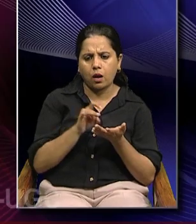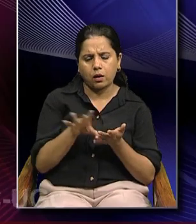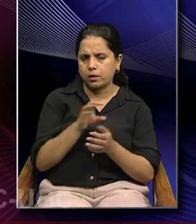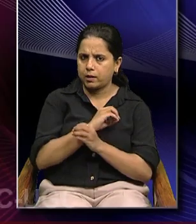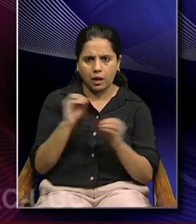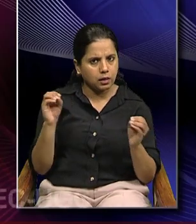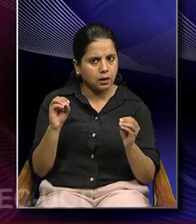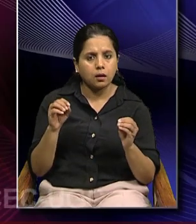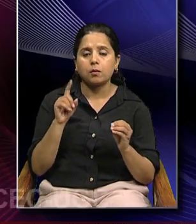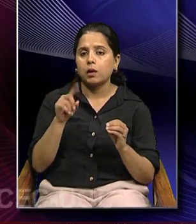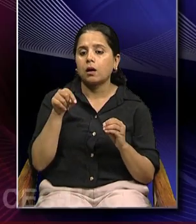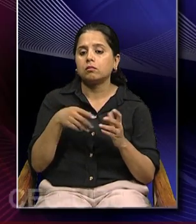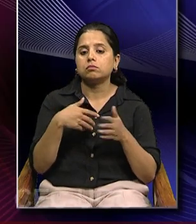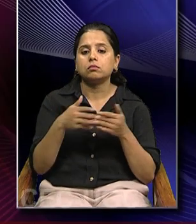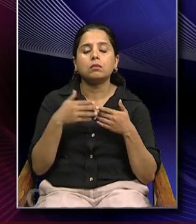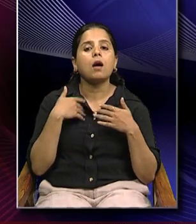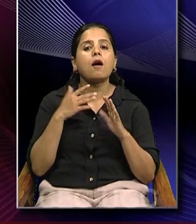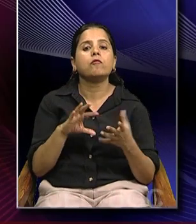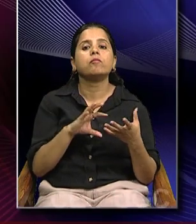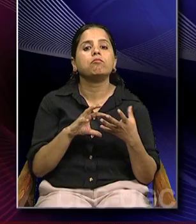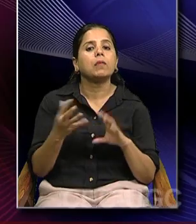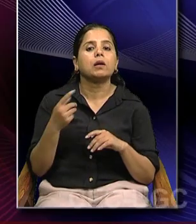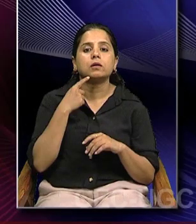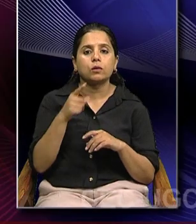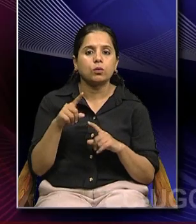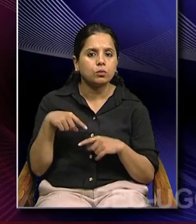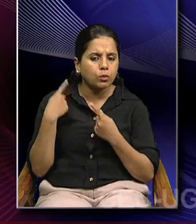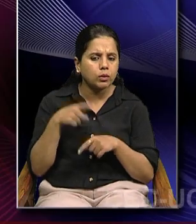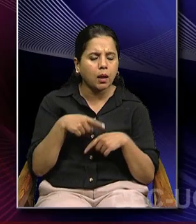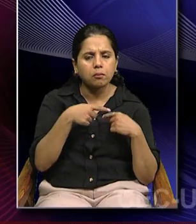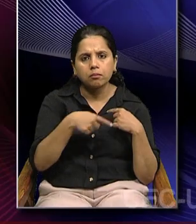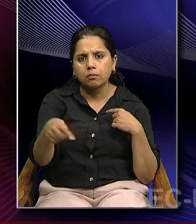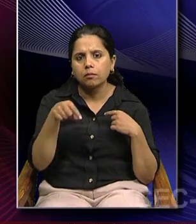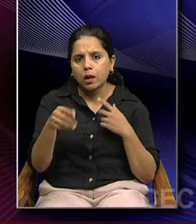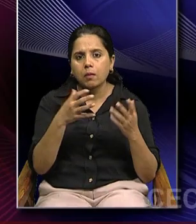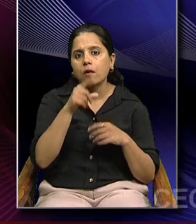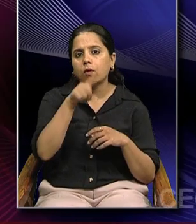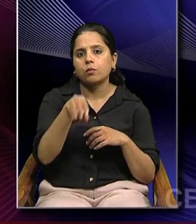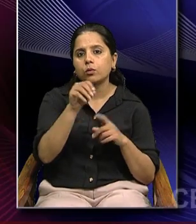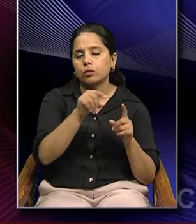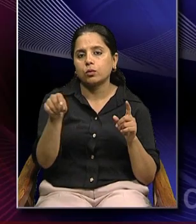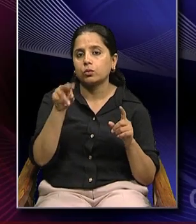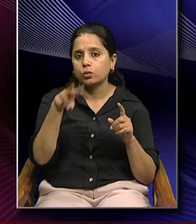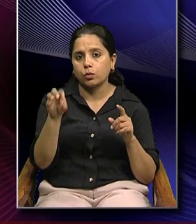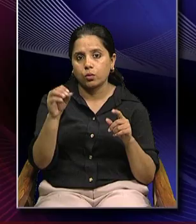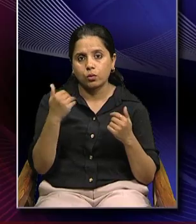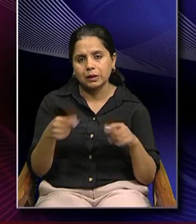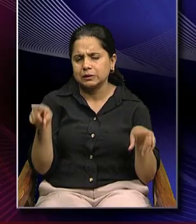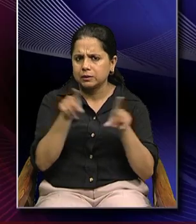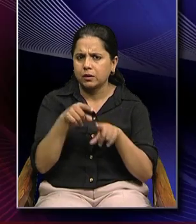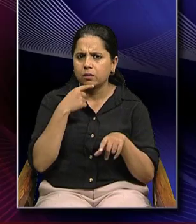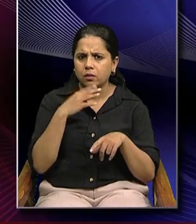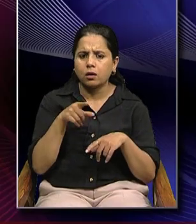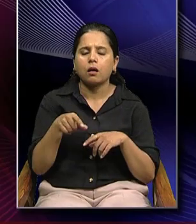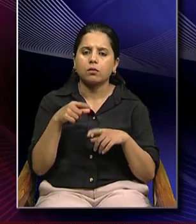anything. Whatever we had created over a period of time in marketing 1.0 to 2.0, the same has been